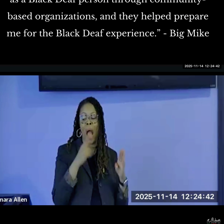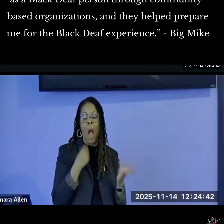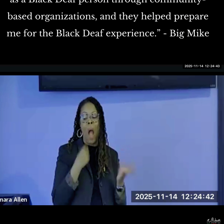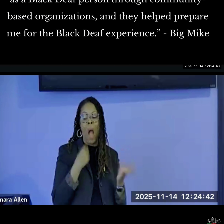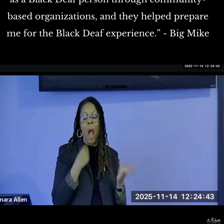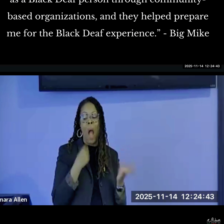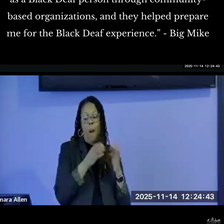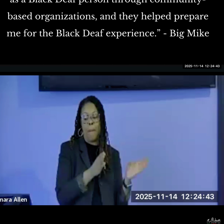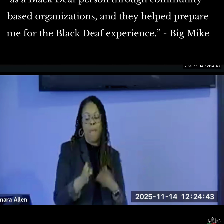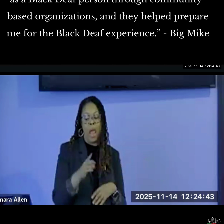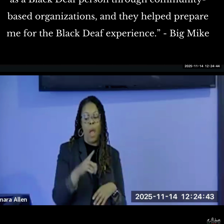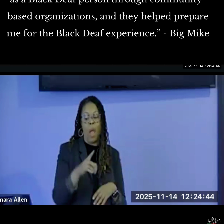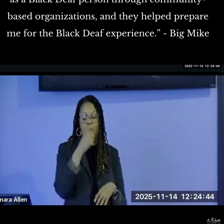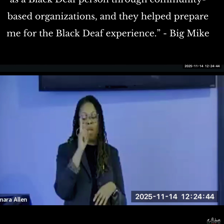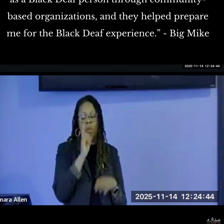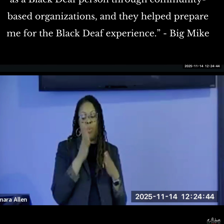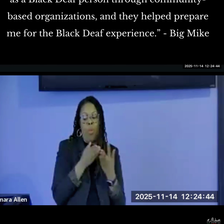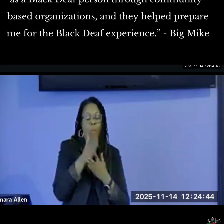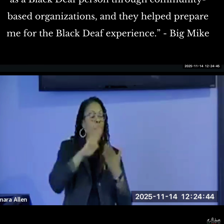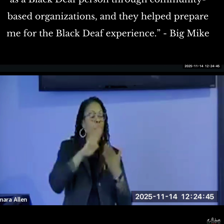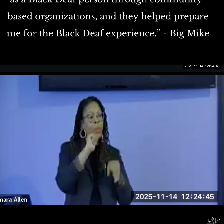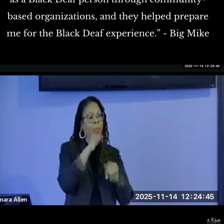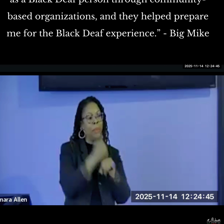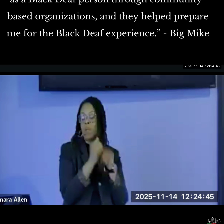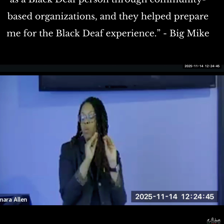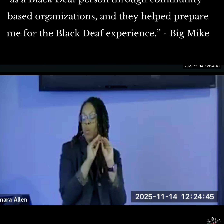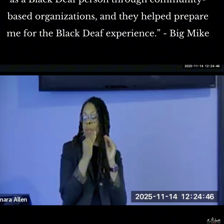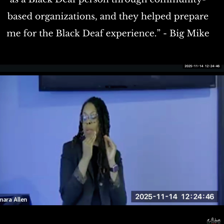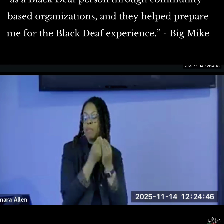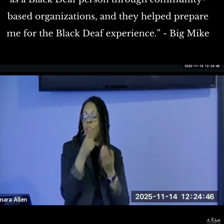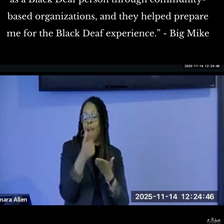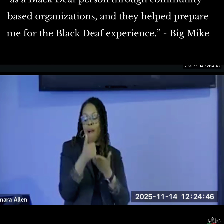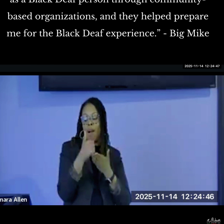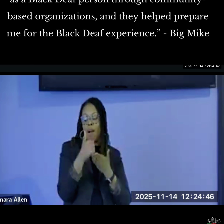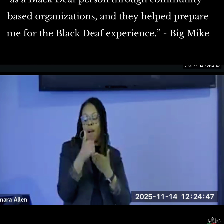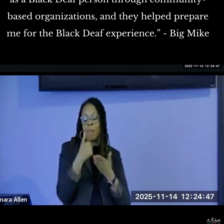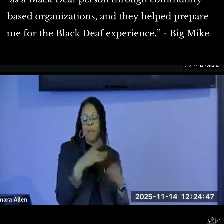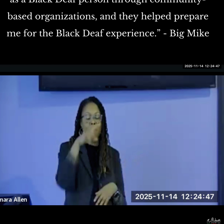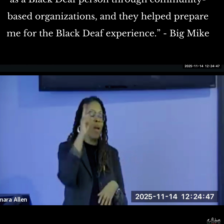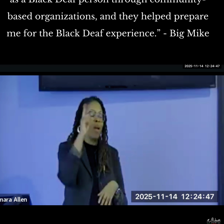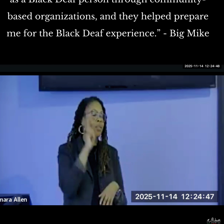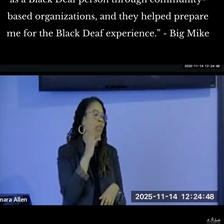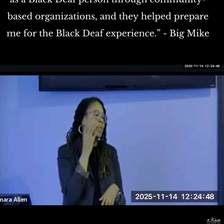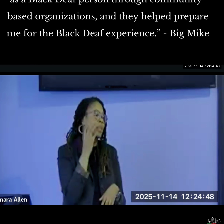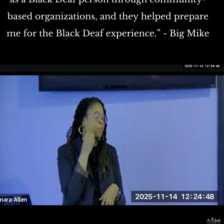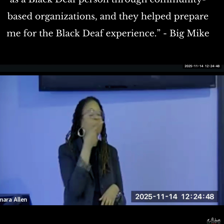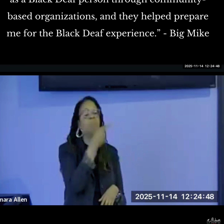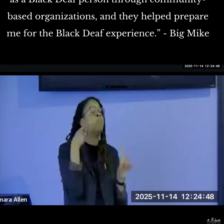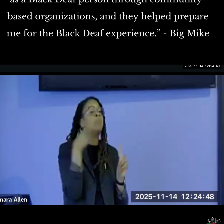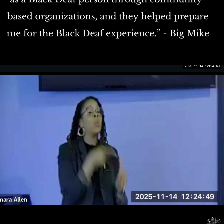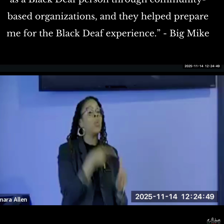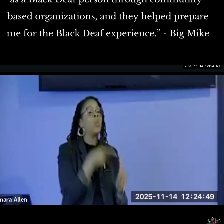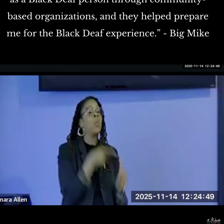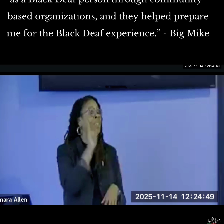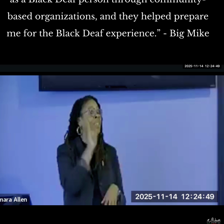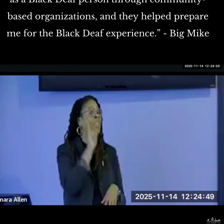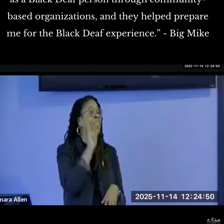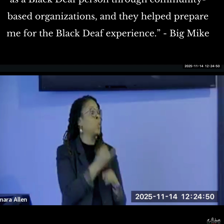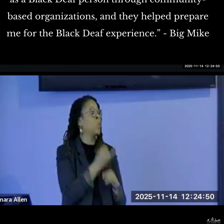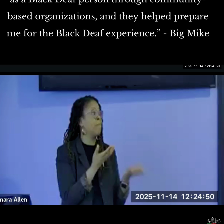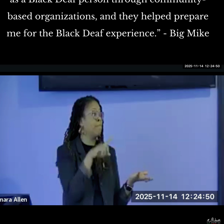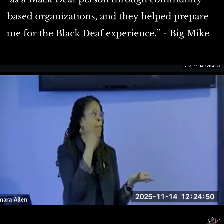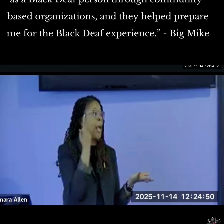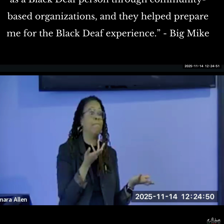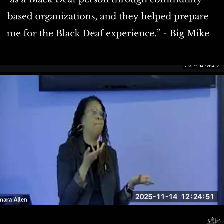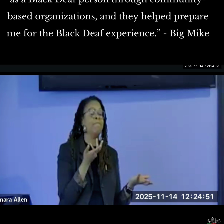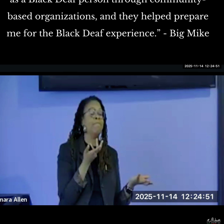not as a Black deaf person. I was more prepared as a Black deaf person through community-based organizations, and they helped me